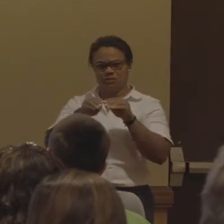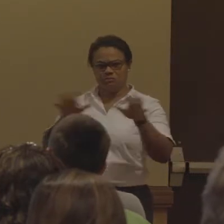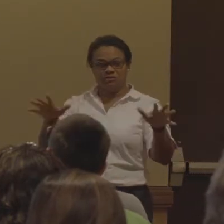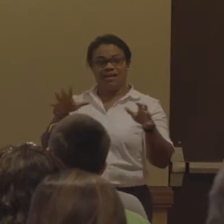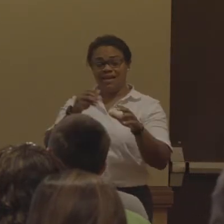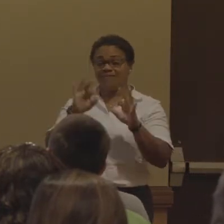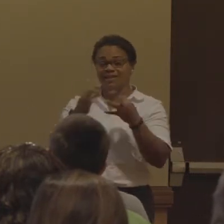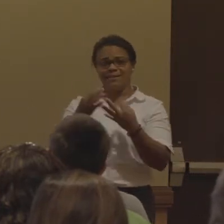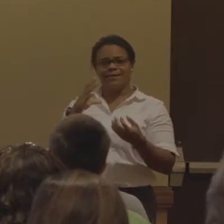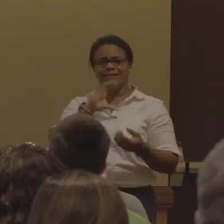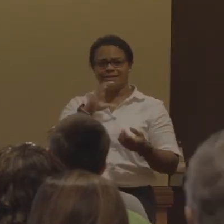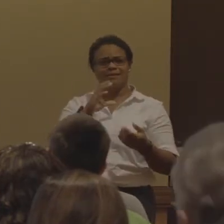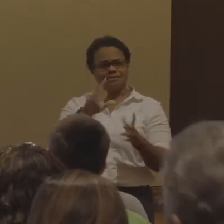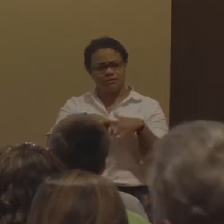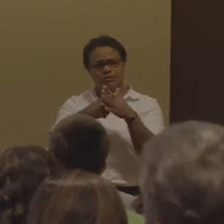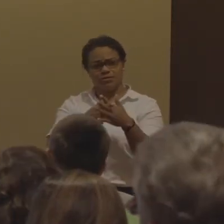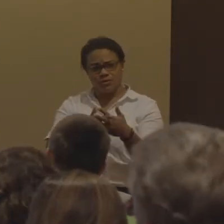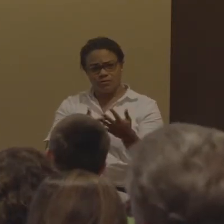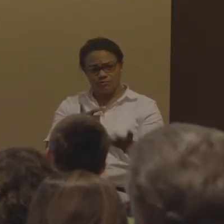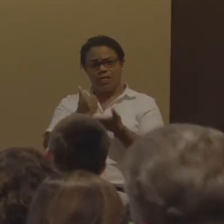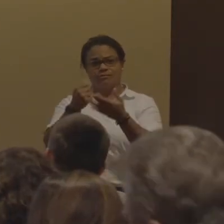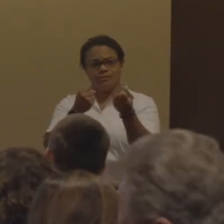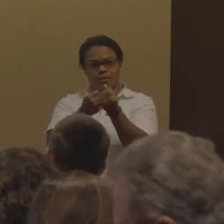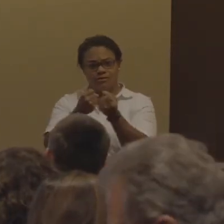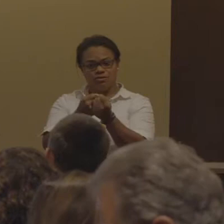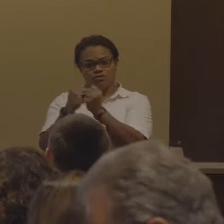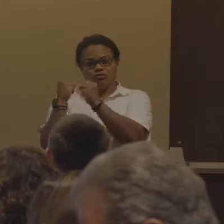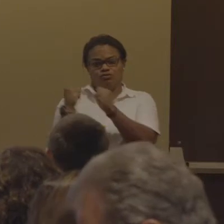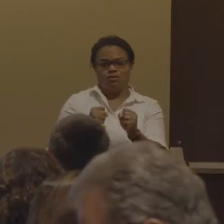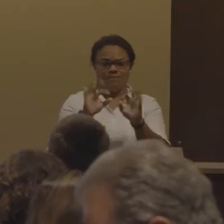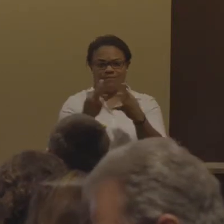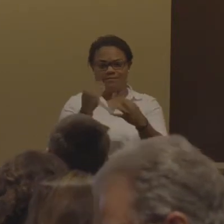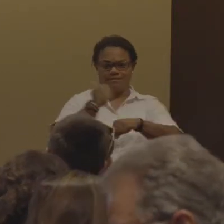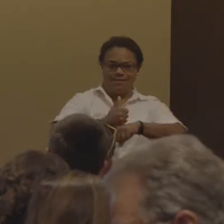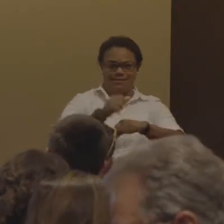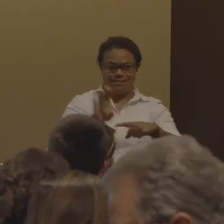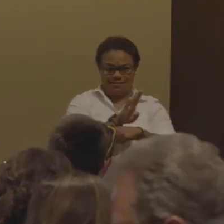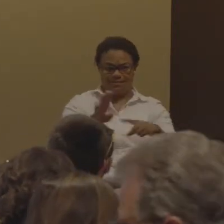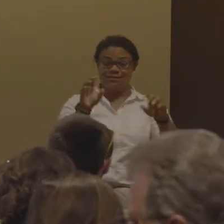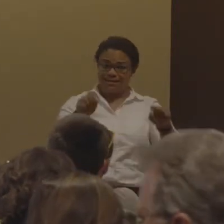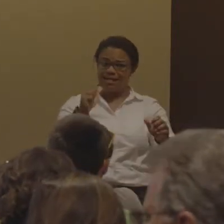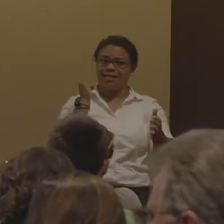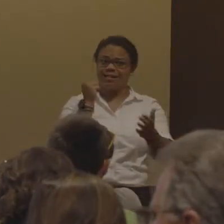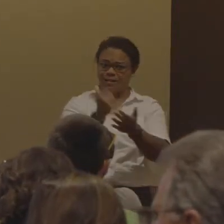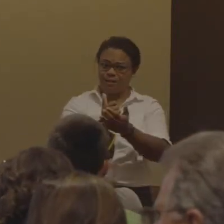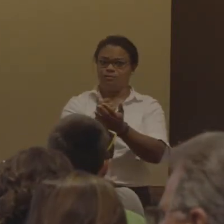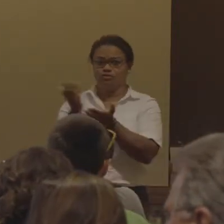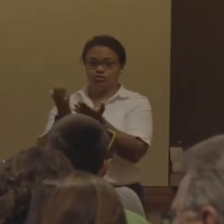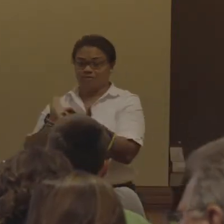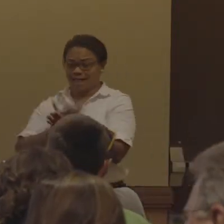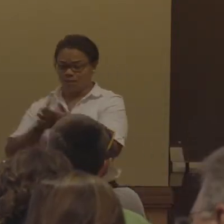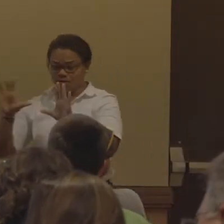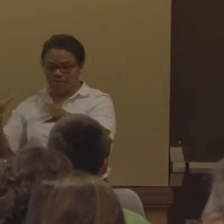where the peer type or the strong family-based businesses that can help tailor to our population will seed